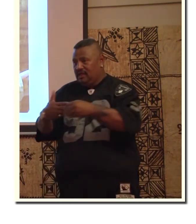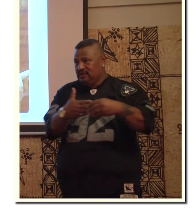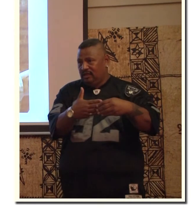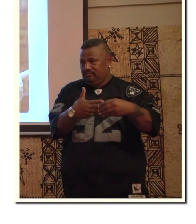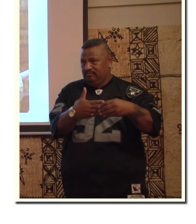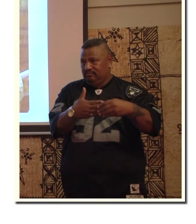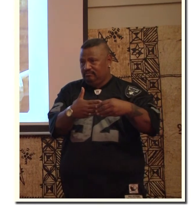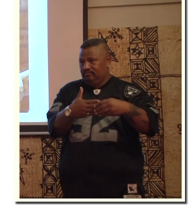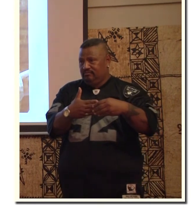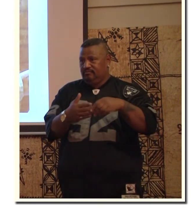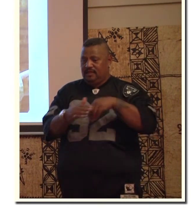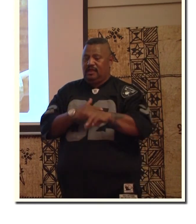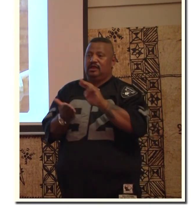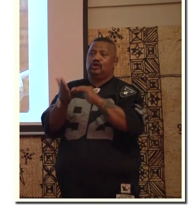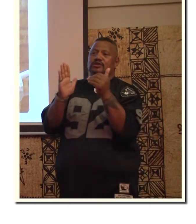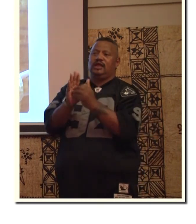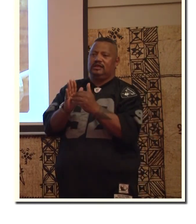Māori deaf leader,